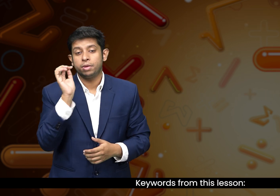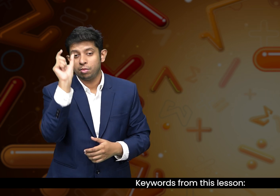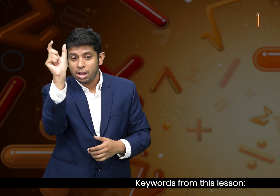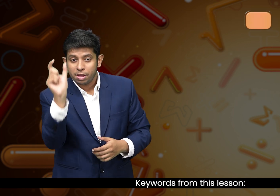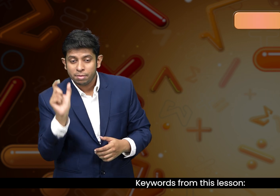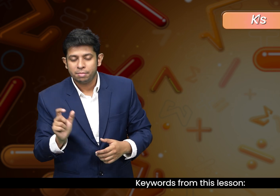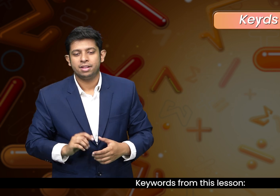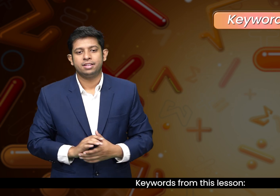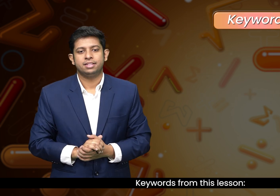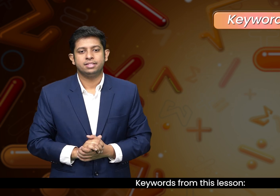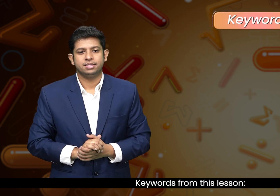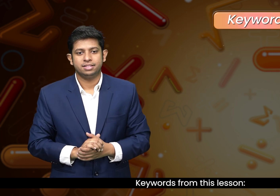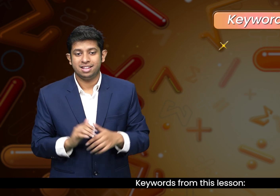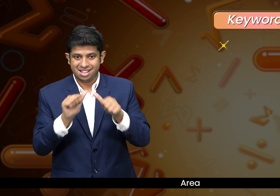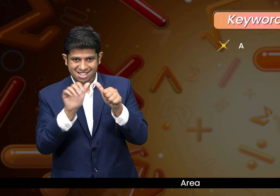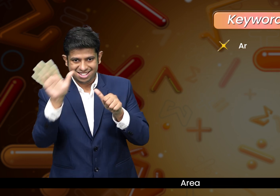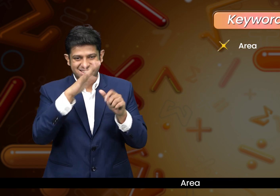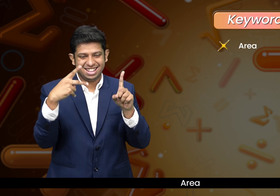Keywords from this lesson are area,